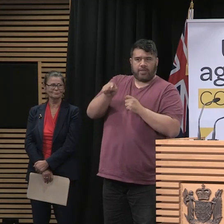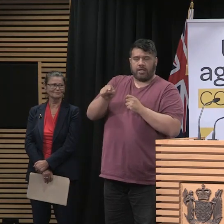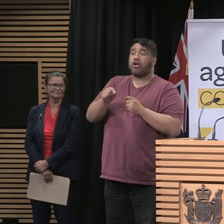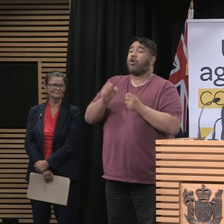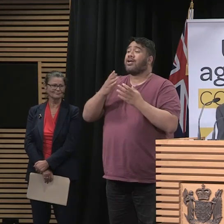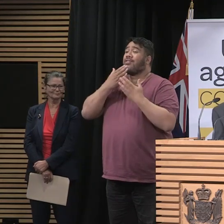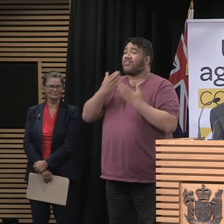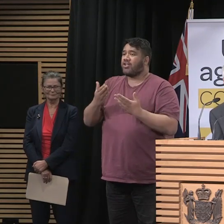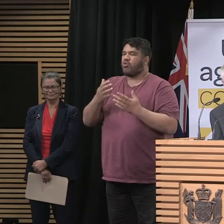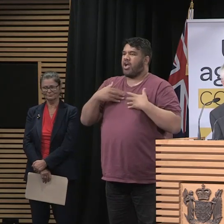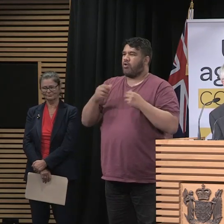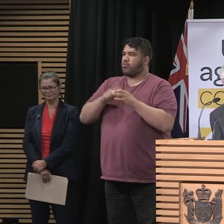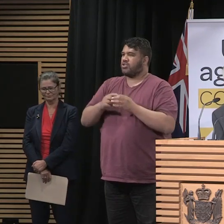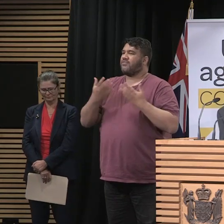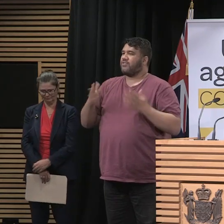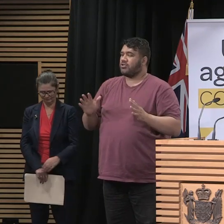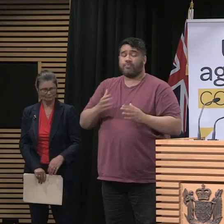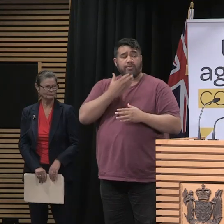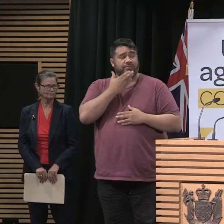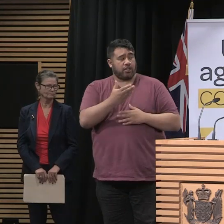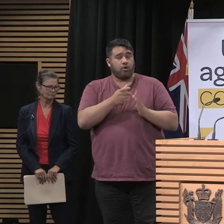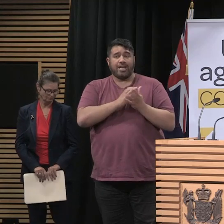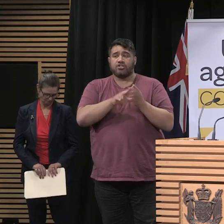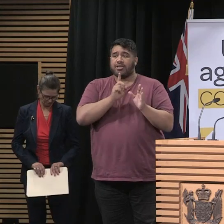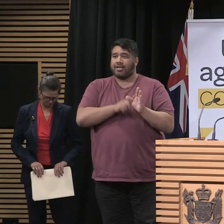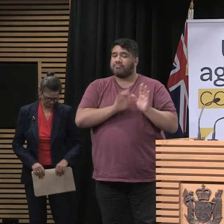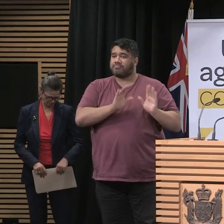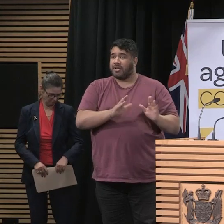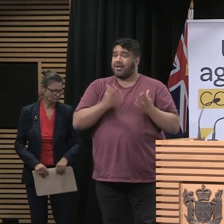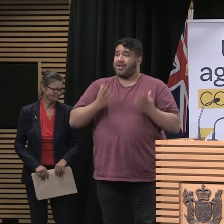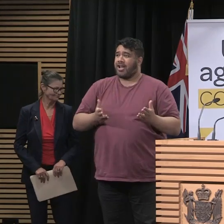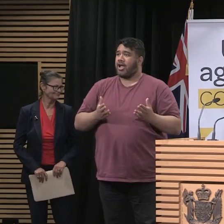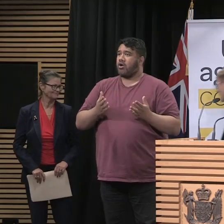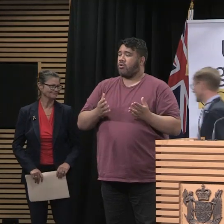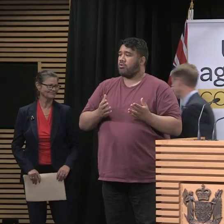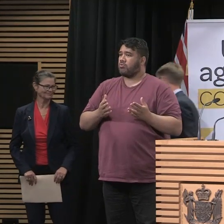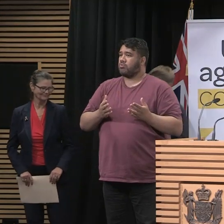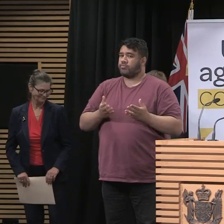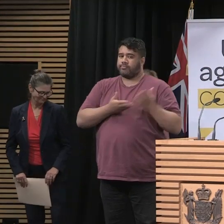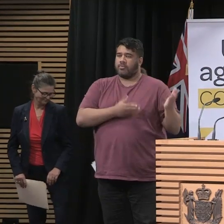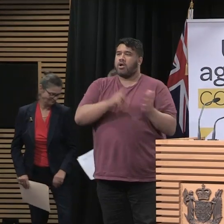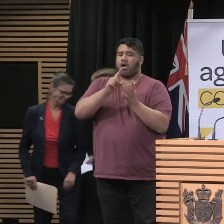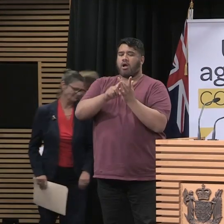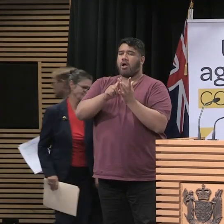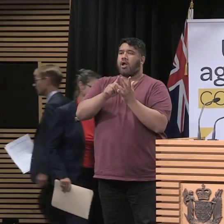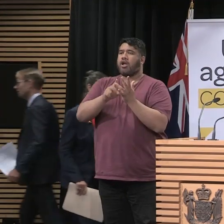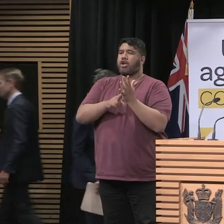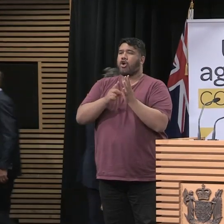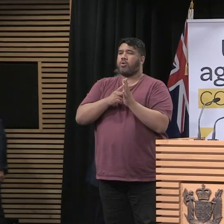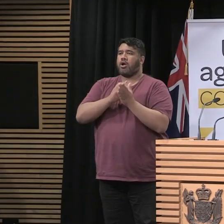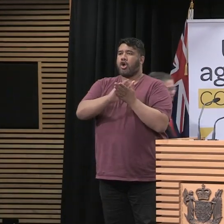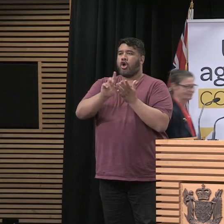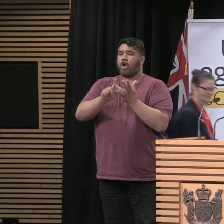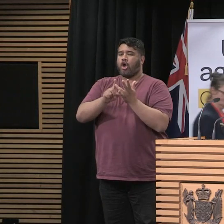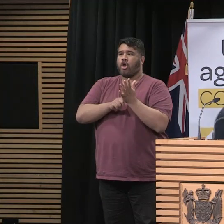very much. I think those are all the health questions. Thank you, Ashley. That's great. And with that, I'd like to invite Iona Holstead to come up and talk about what's happening in